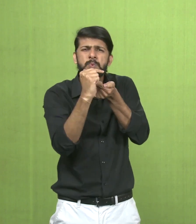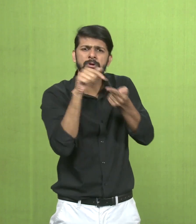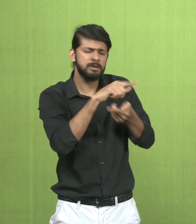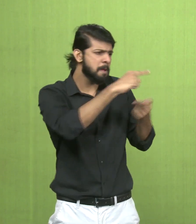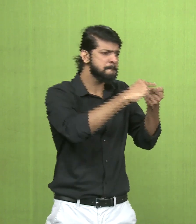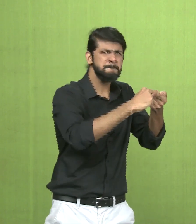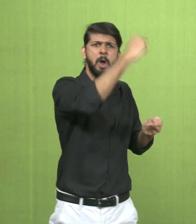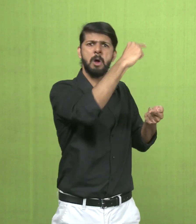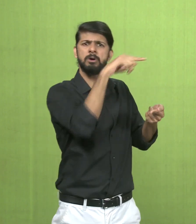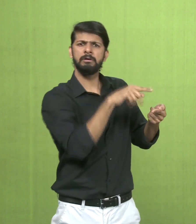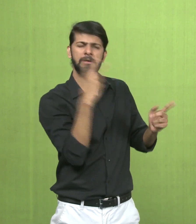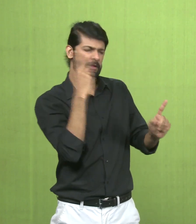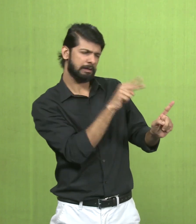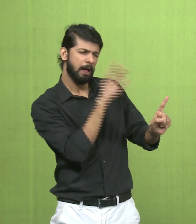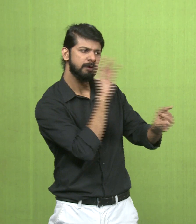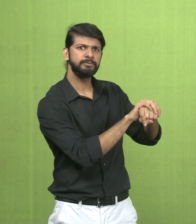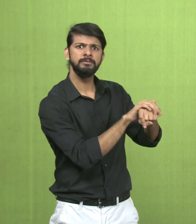larger than size?